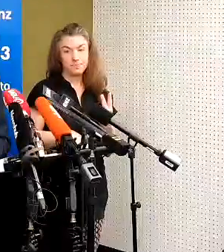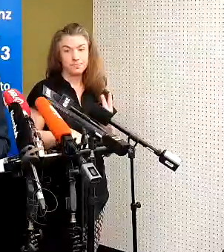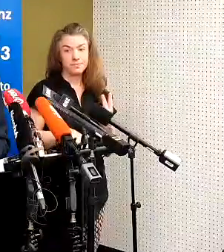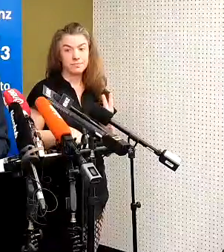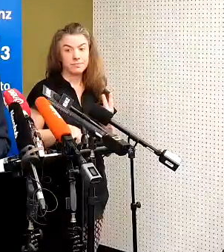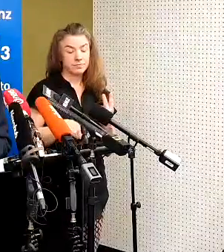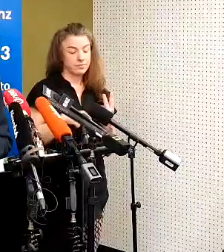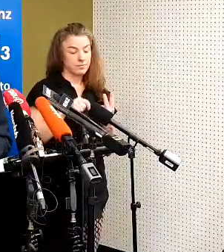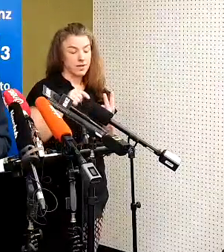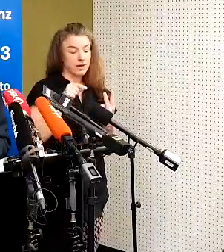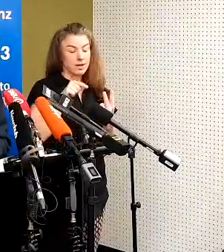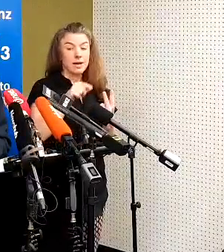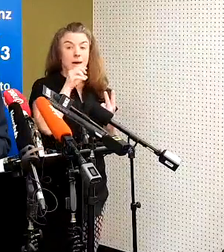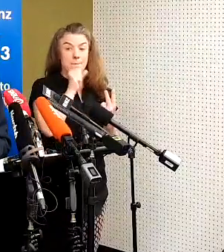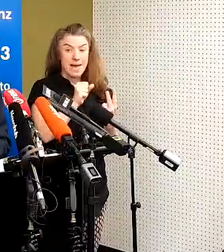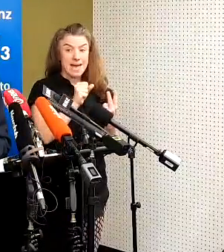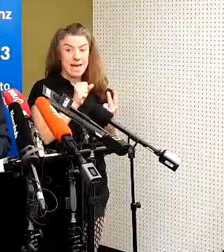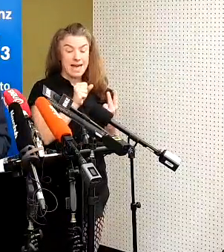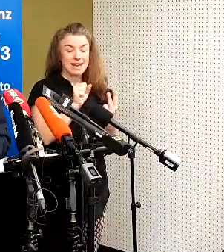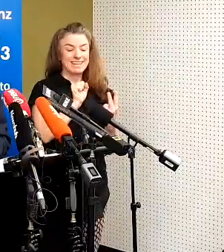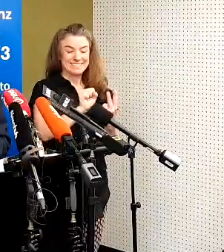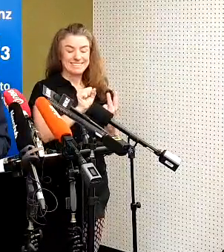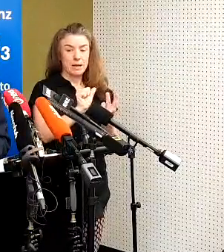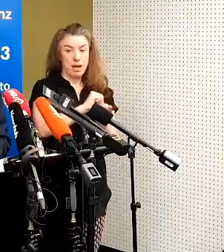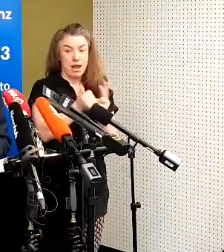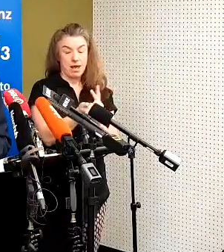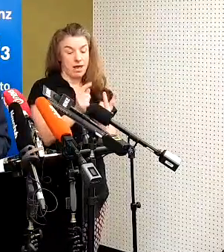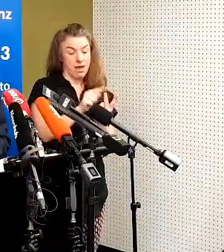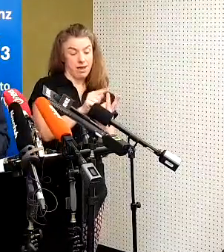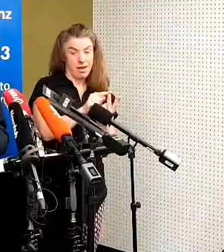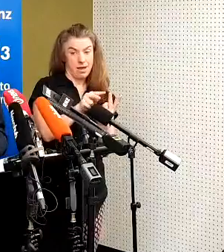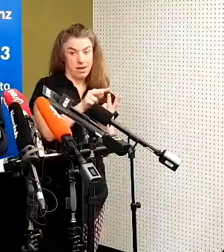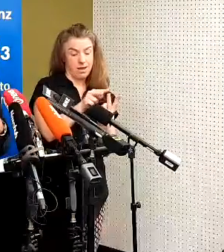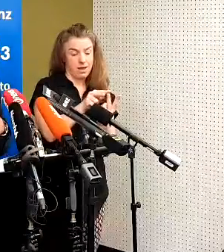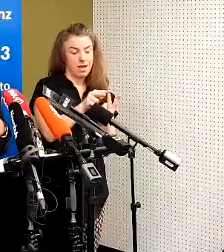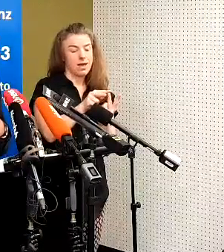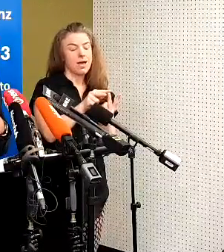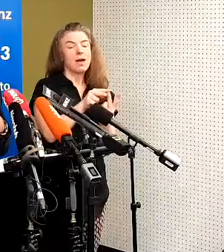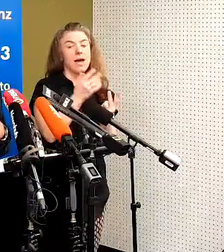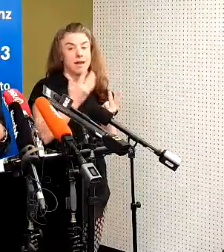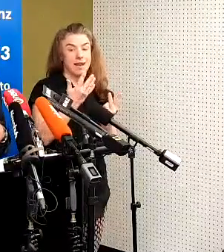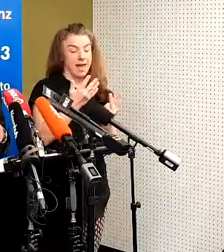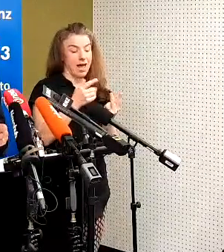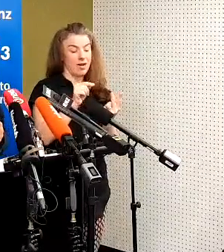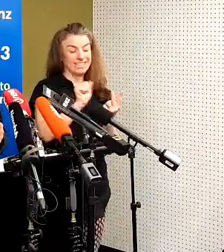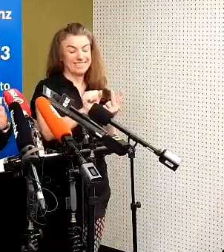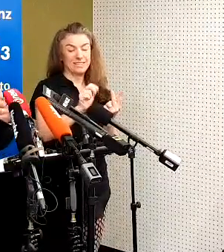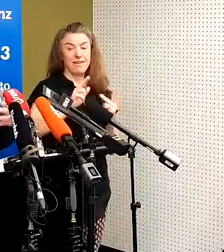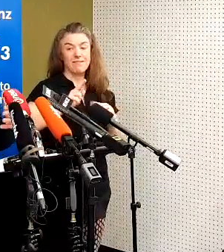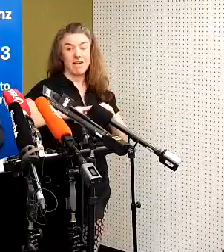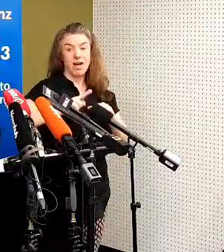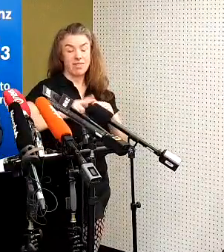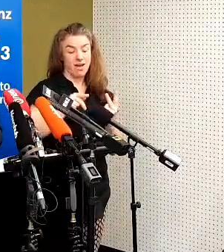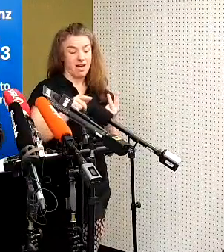the case's partner, and she was swabbed yesterday and we're waiting for that result. And now the father, or